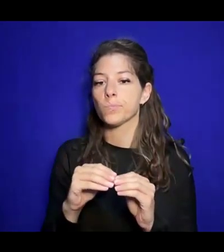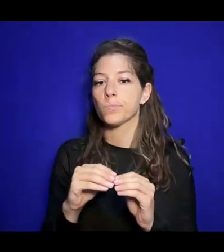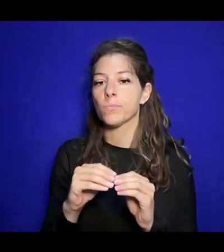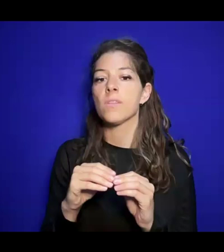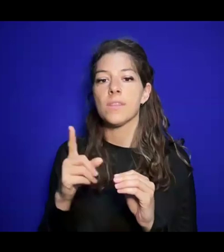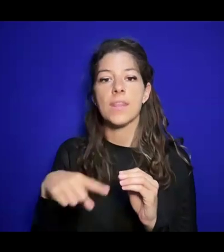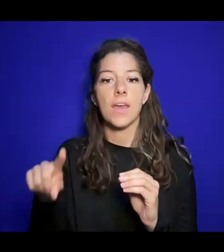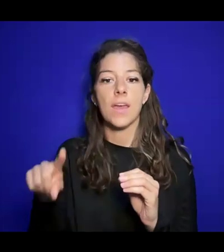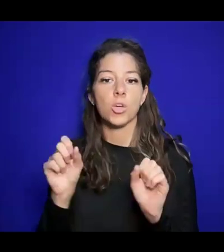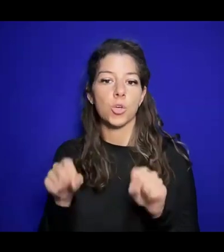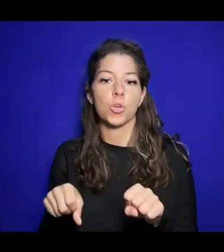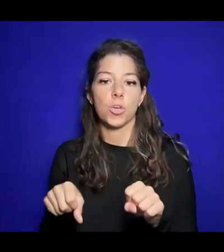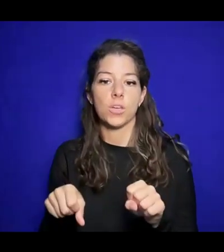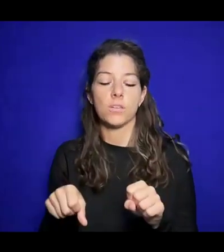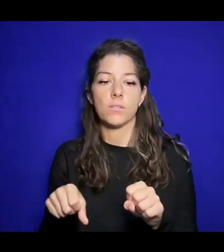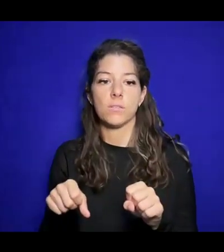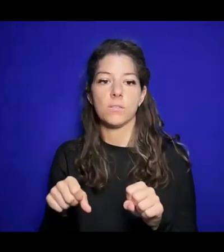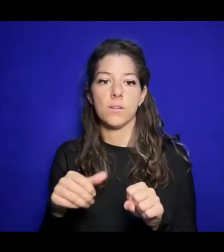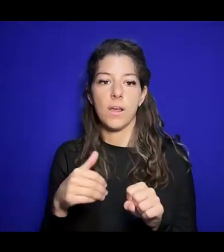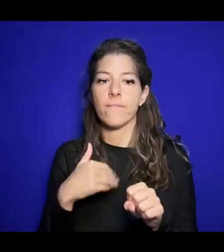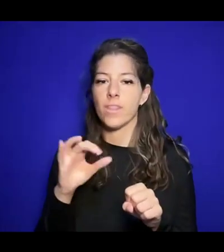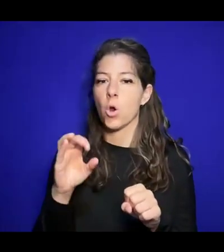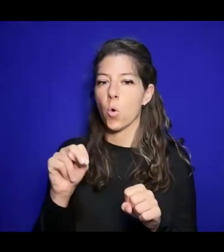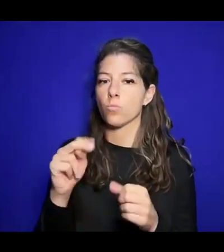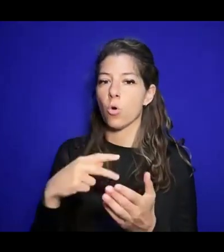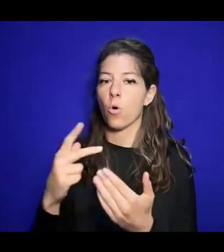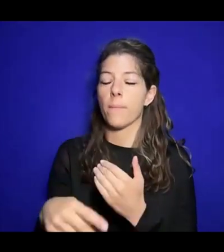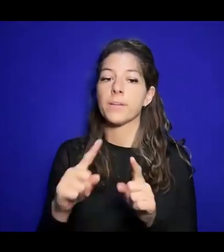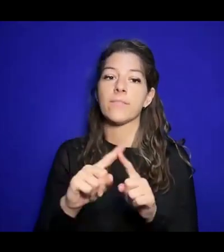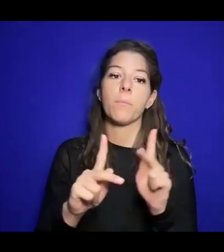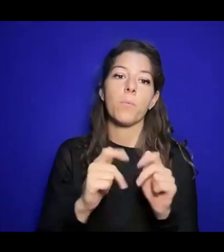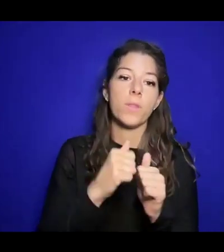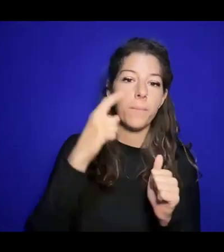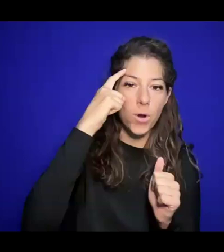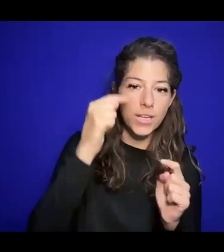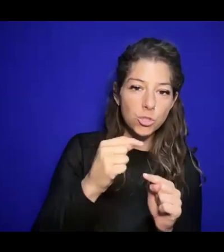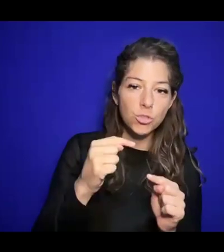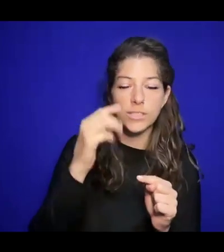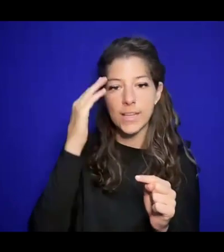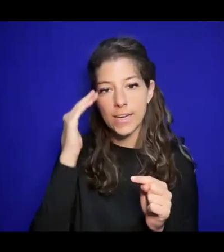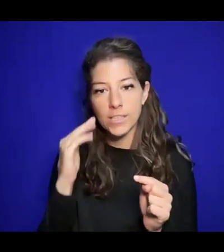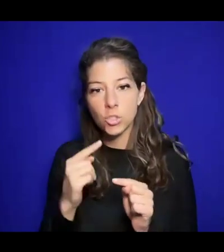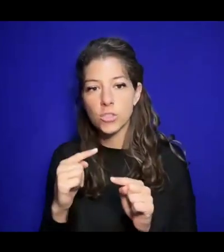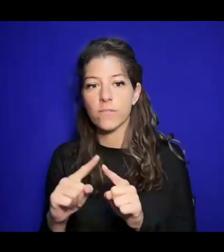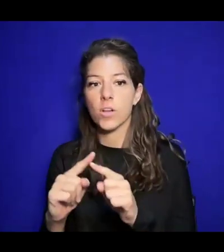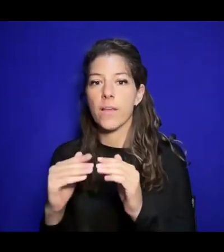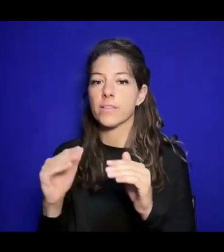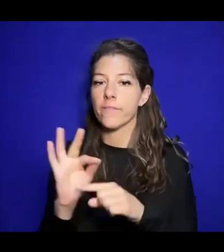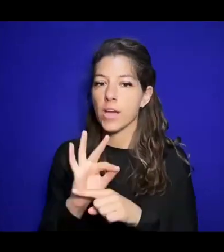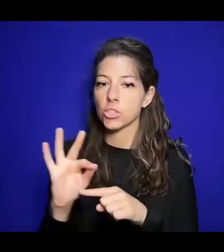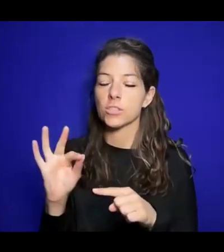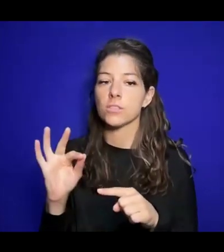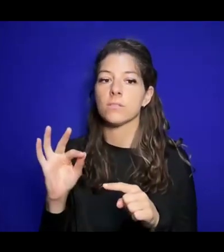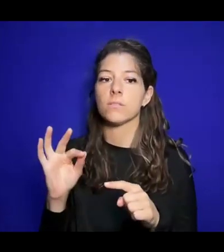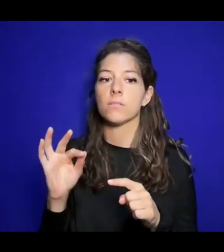they would be able to do their own bowel program. Different people with brain injuries or head injuries have different levels of function and